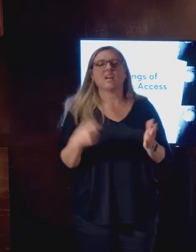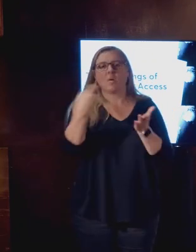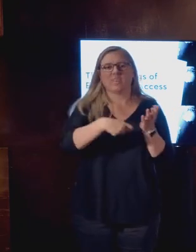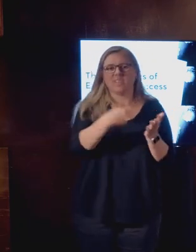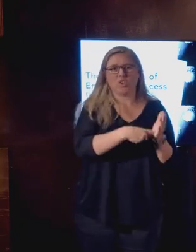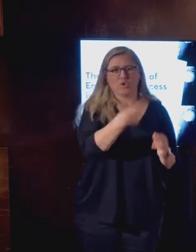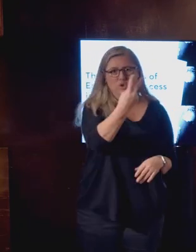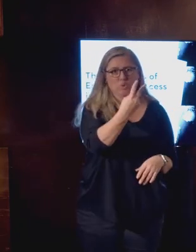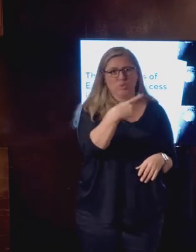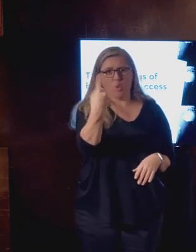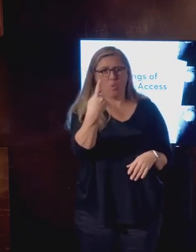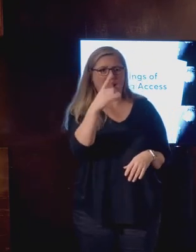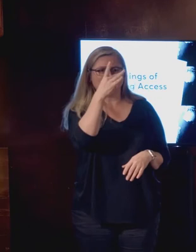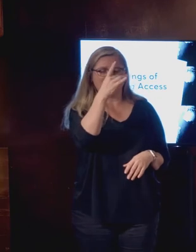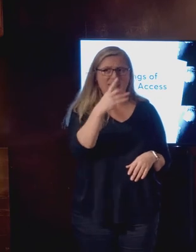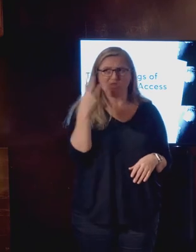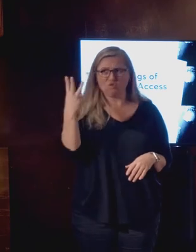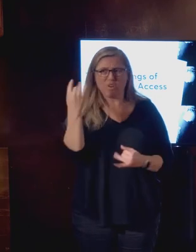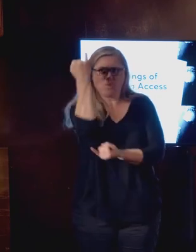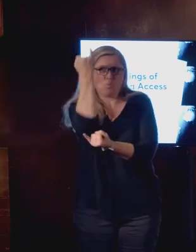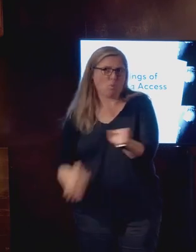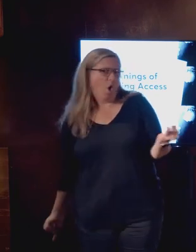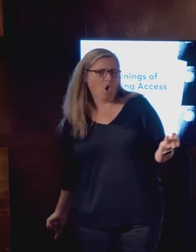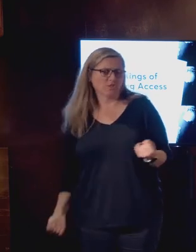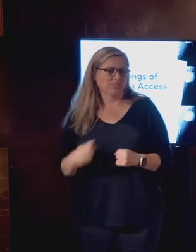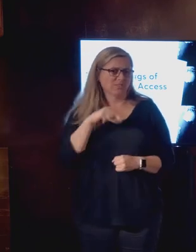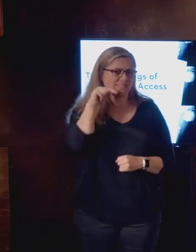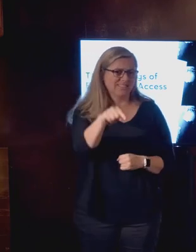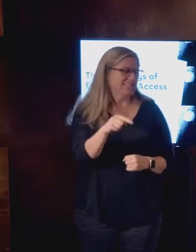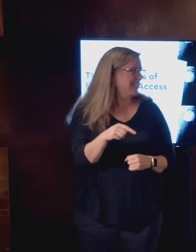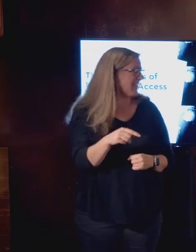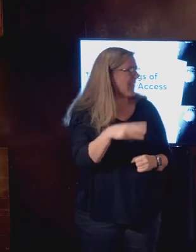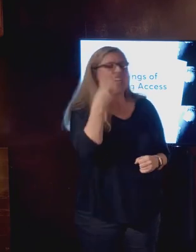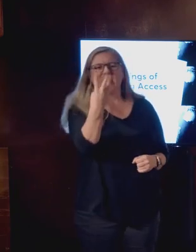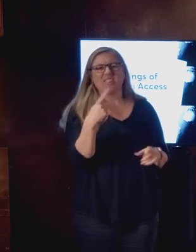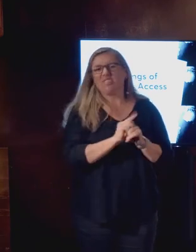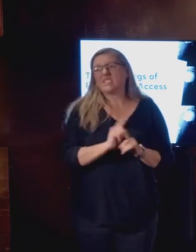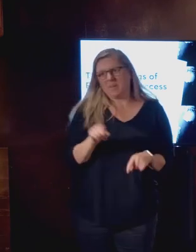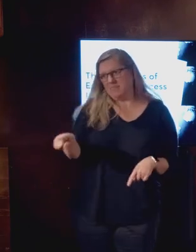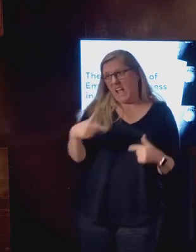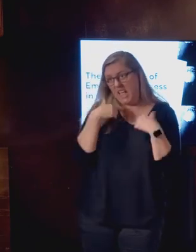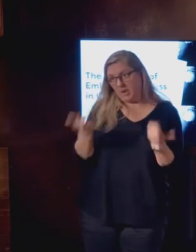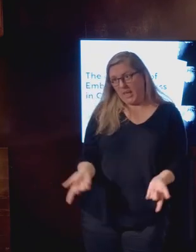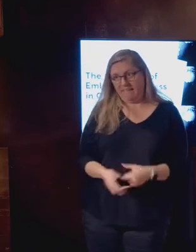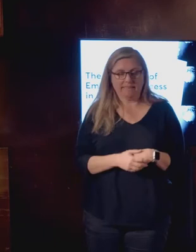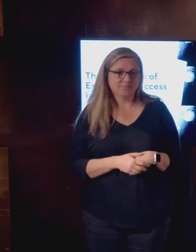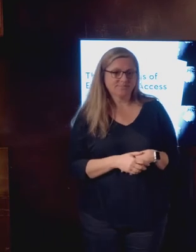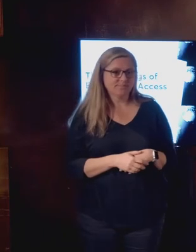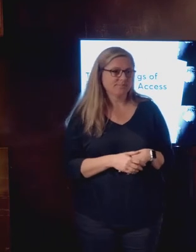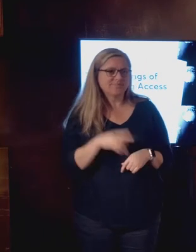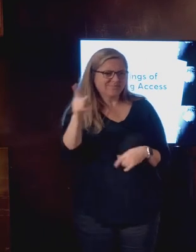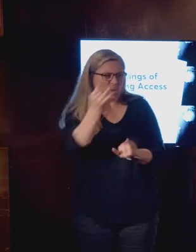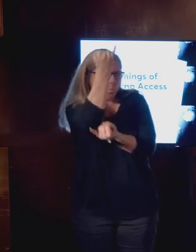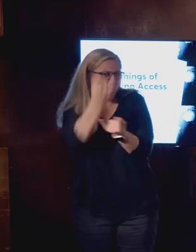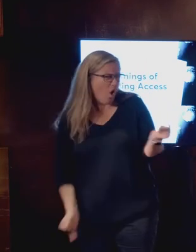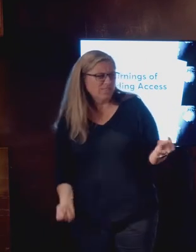2 or 1. I really would. 3 hurts so much more. 3 is like... Middle road. 3 is like, I don't care. You know what I mean? And which is